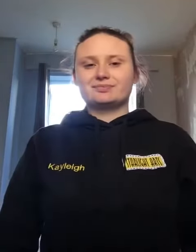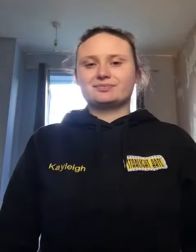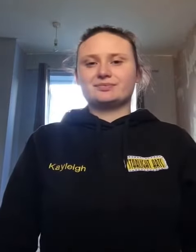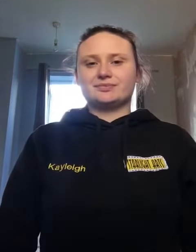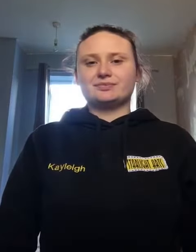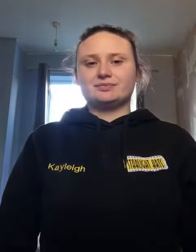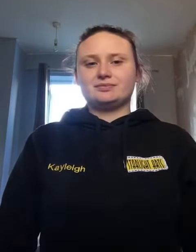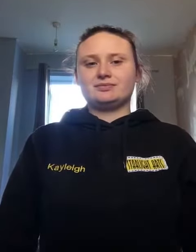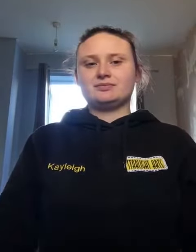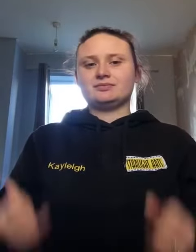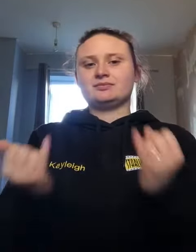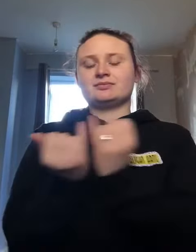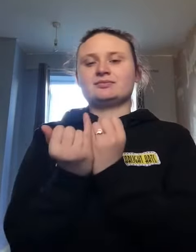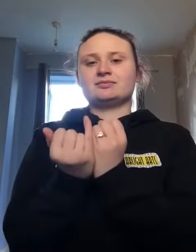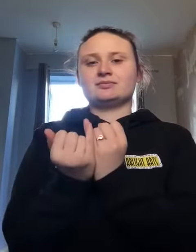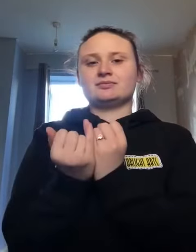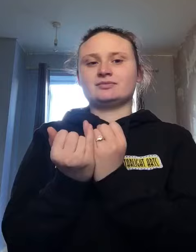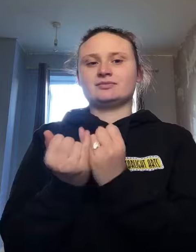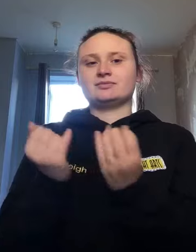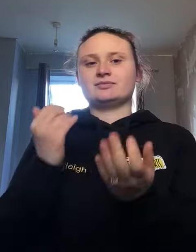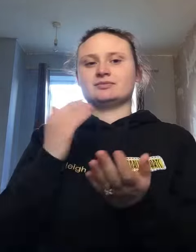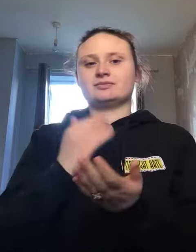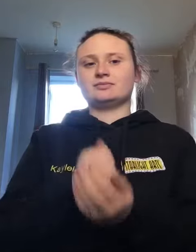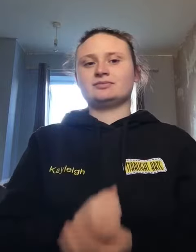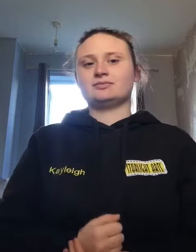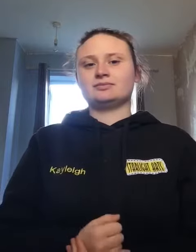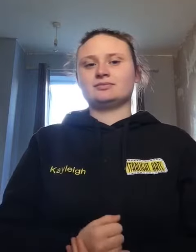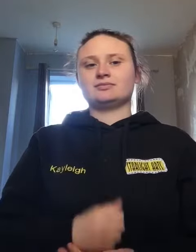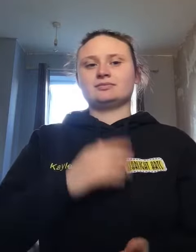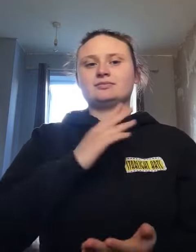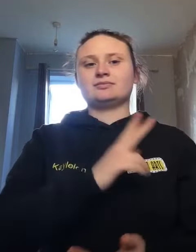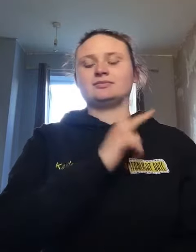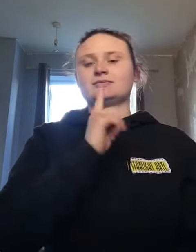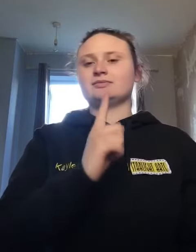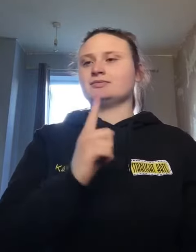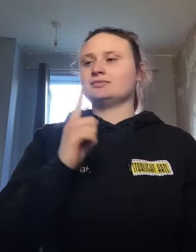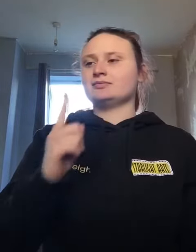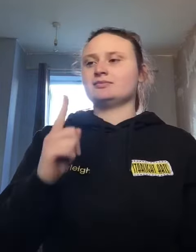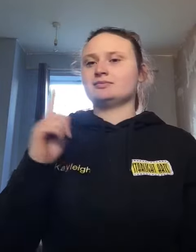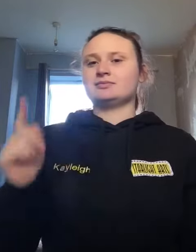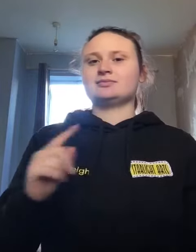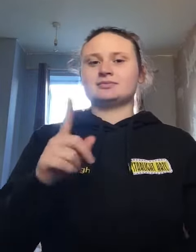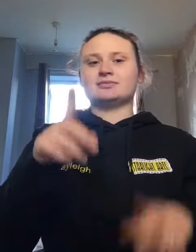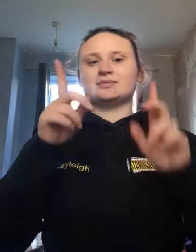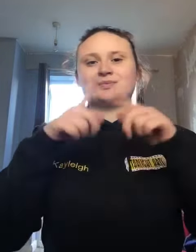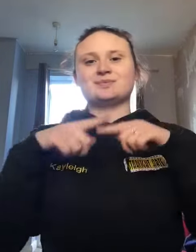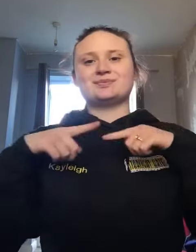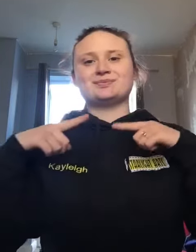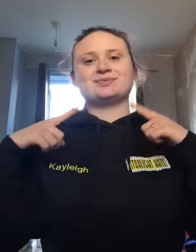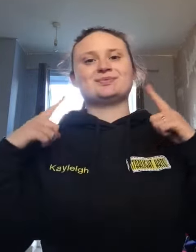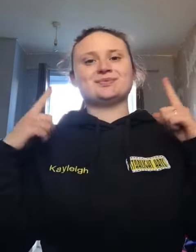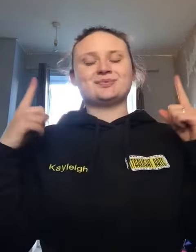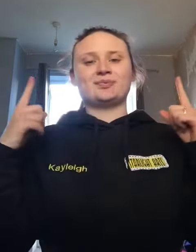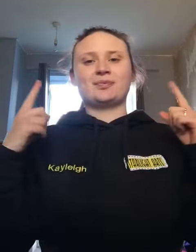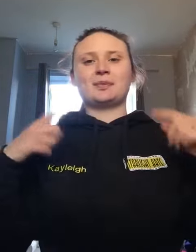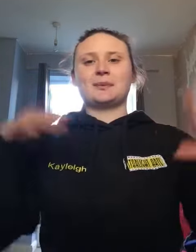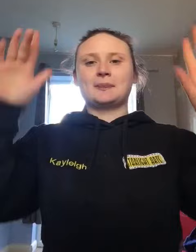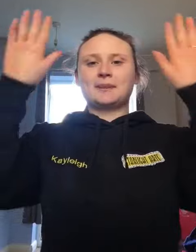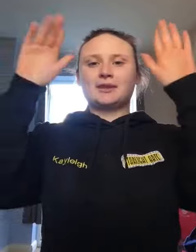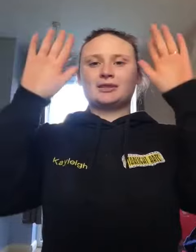Special things I compile, each one there to make you smile, on